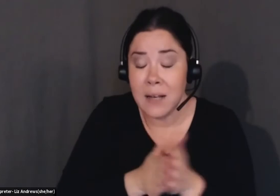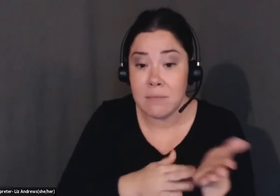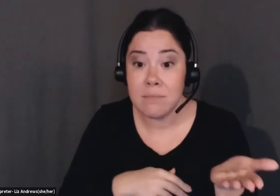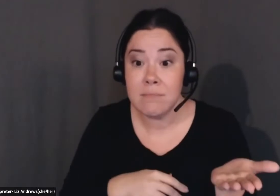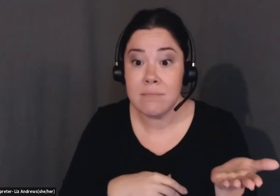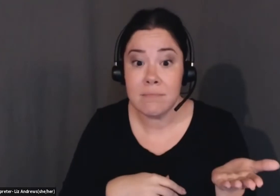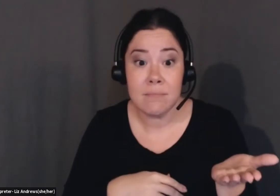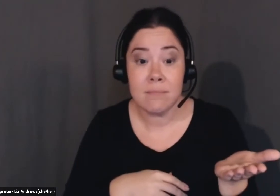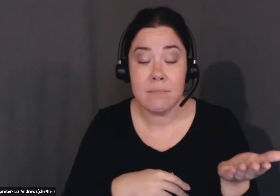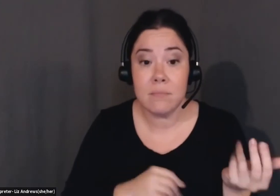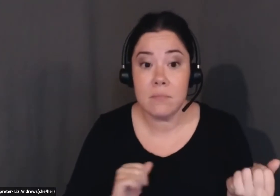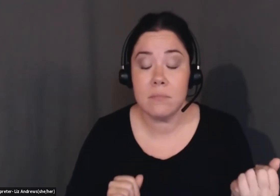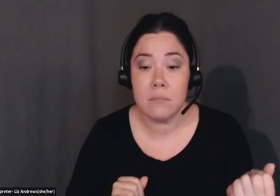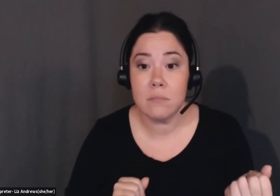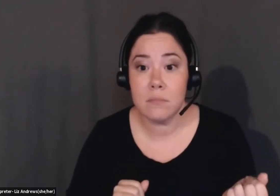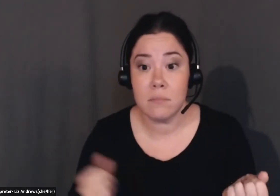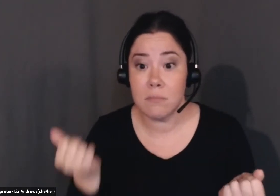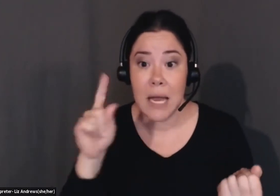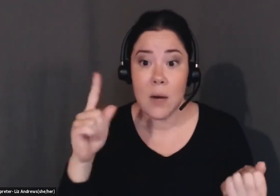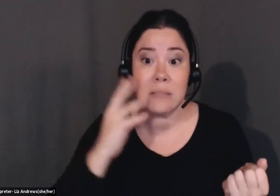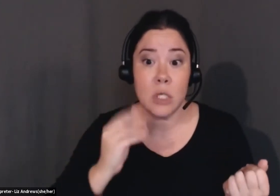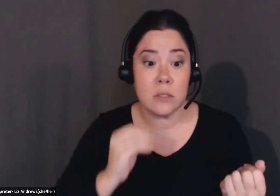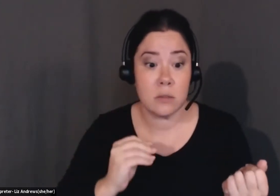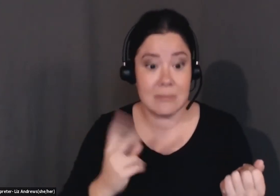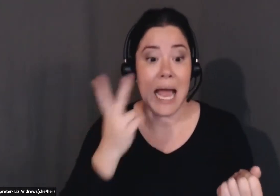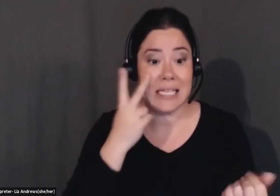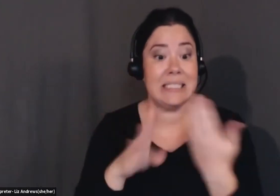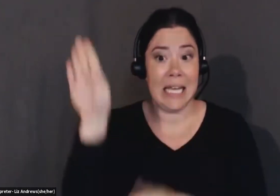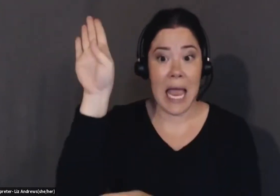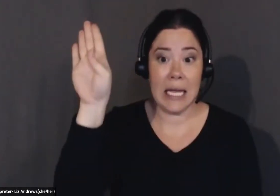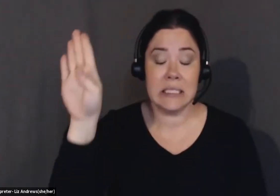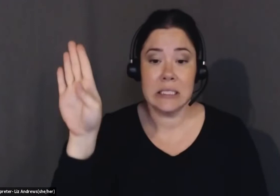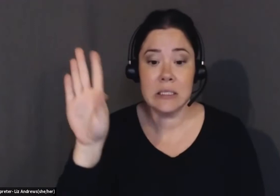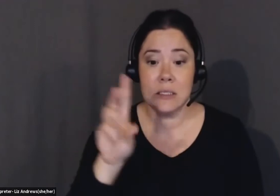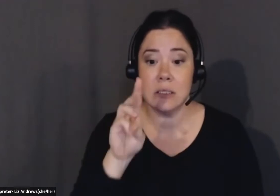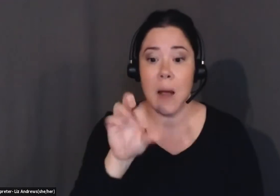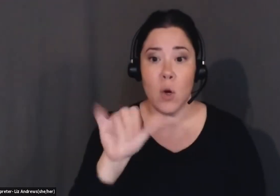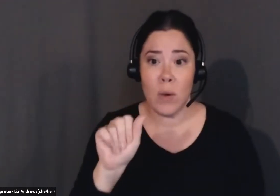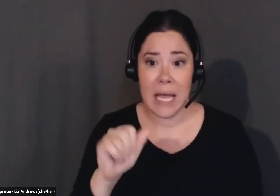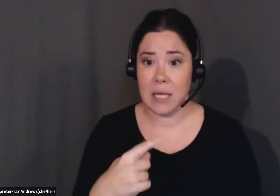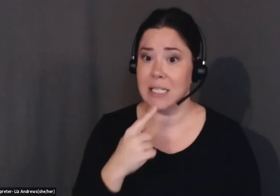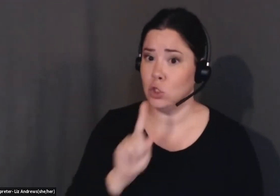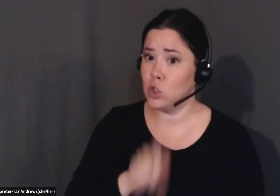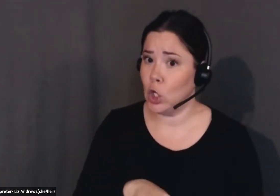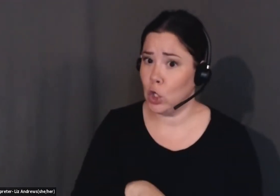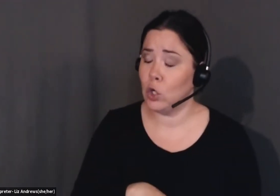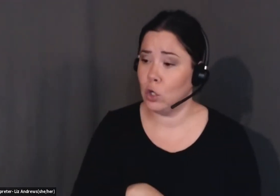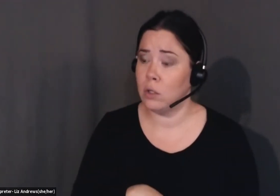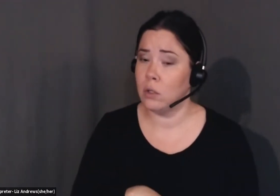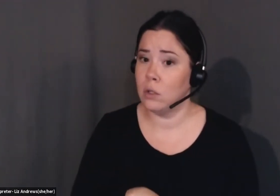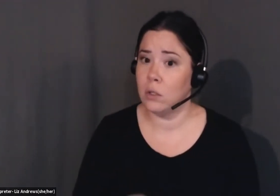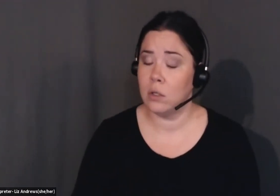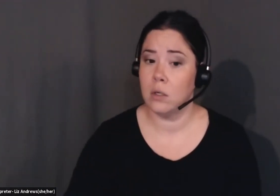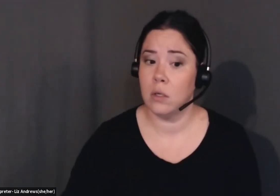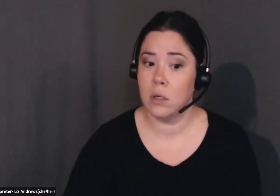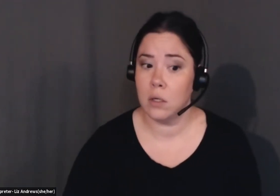of being included? I see one hand up. Maria said, sure. And then Okay.